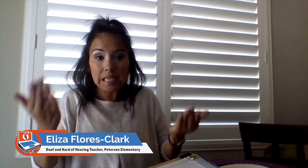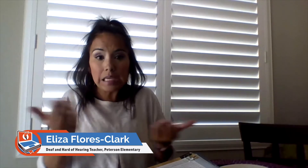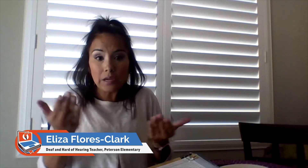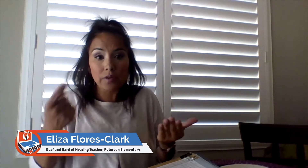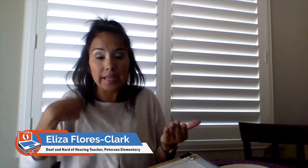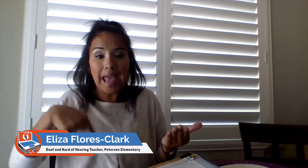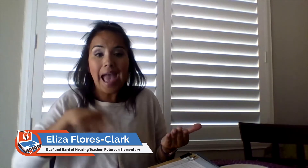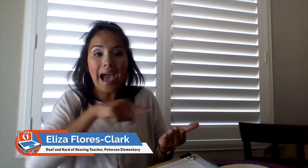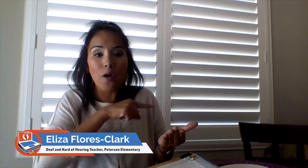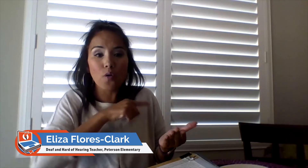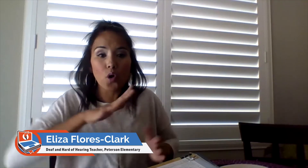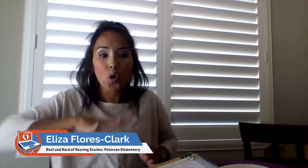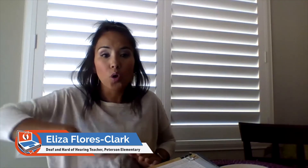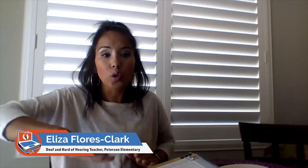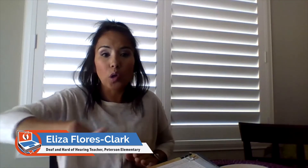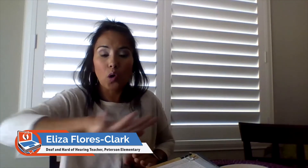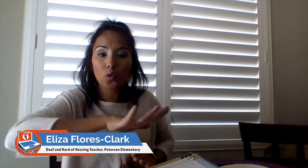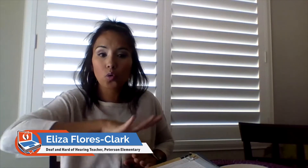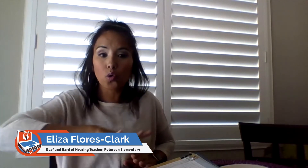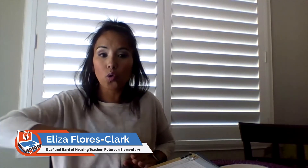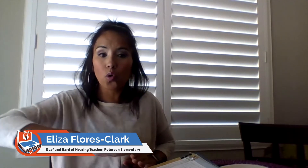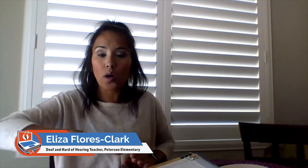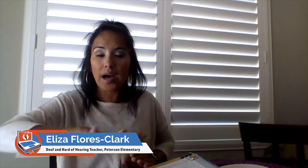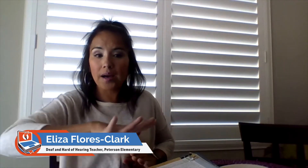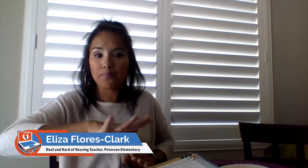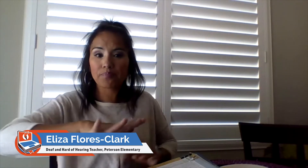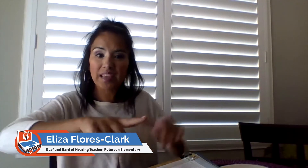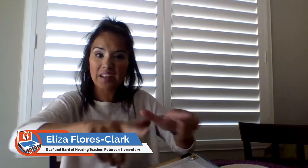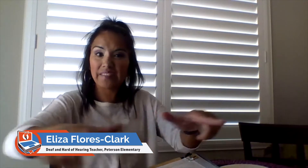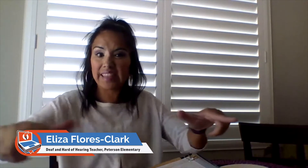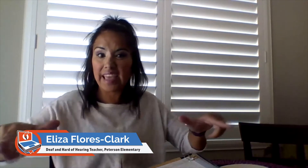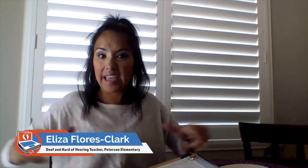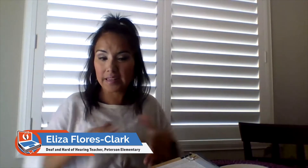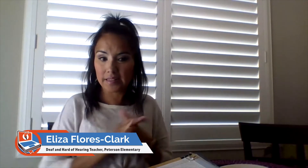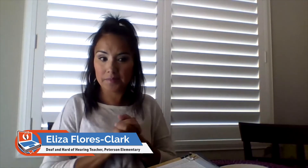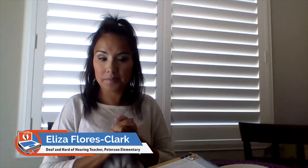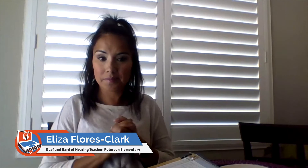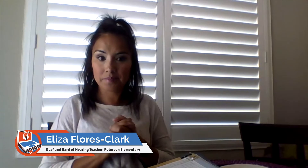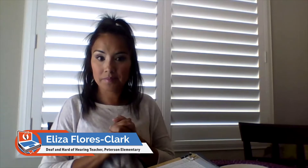Here in our local kind of land